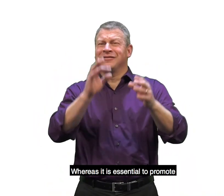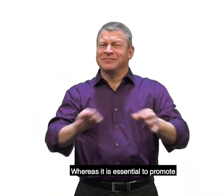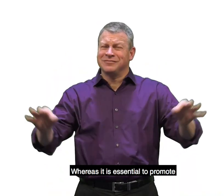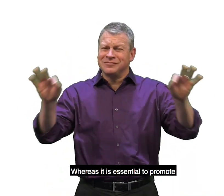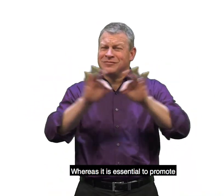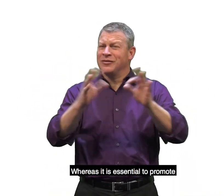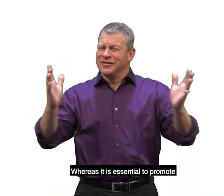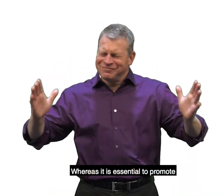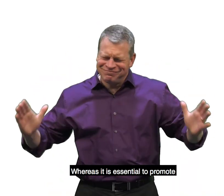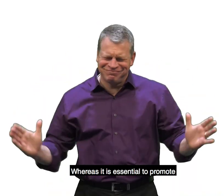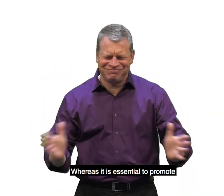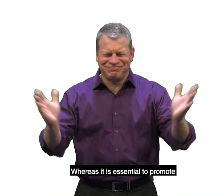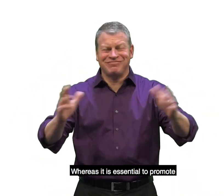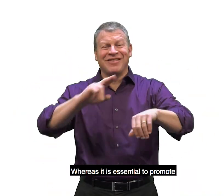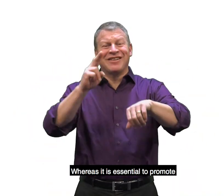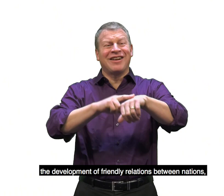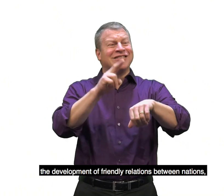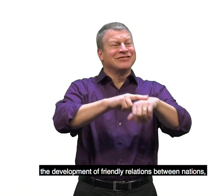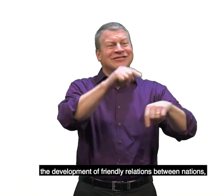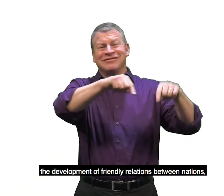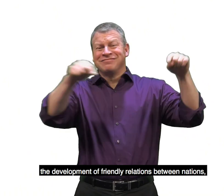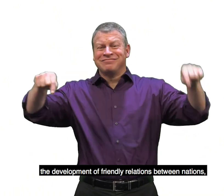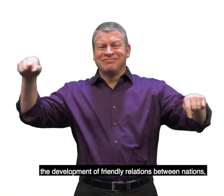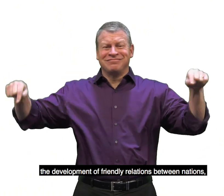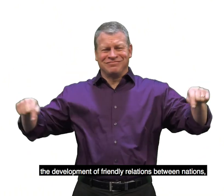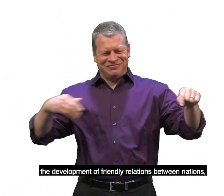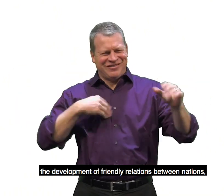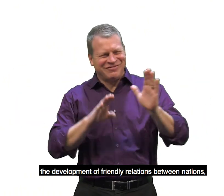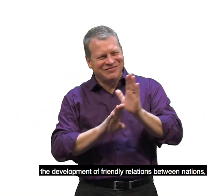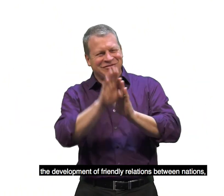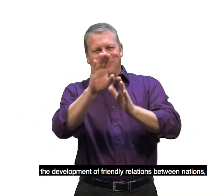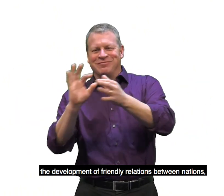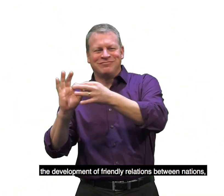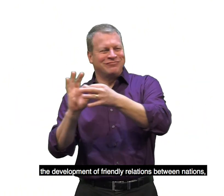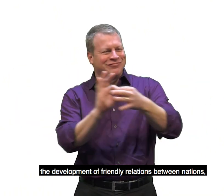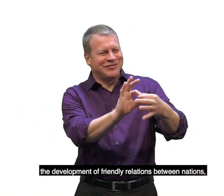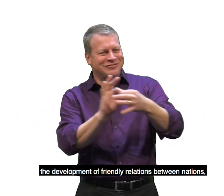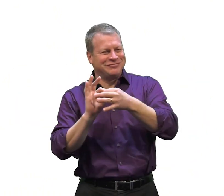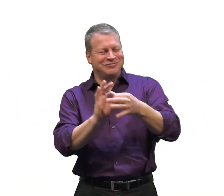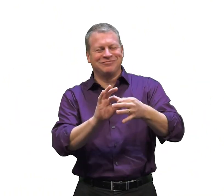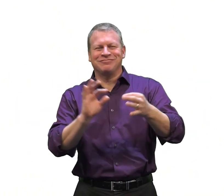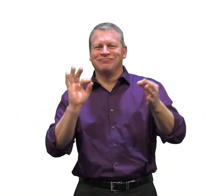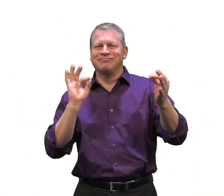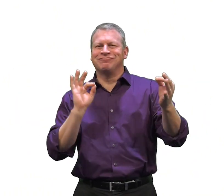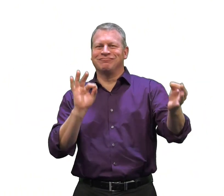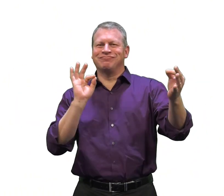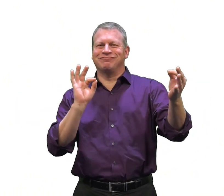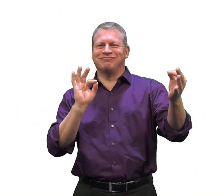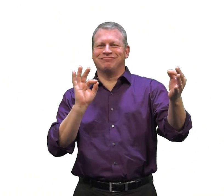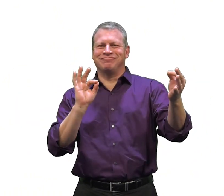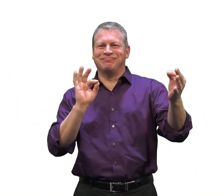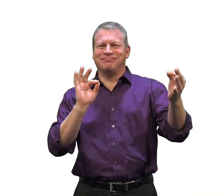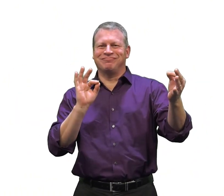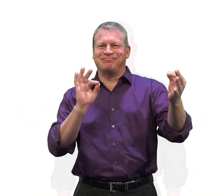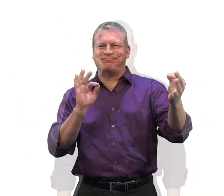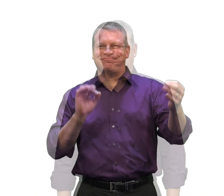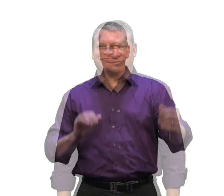Whereas it is essential to promote the development of friendly relations between nations.